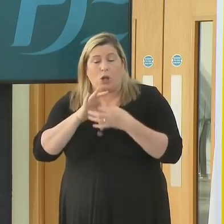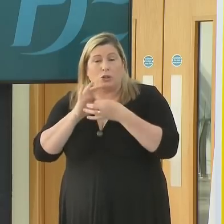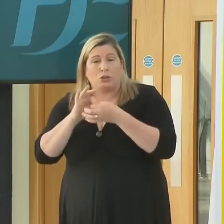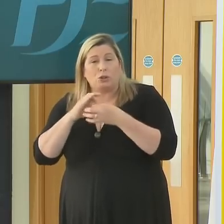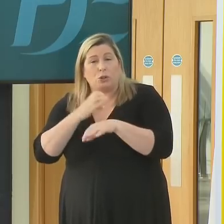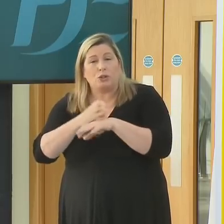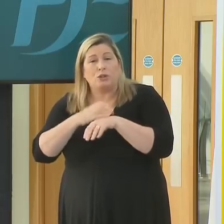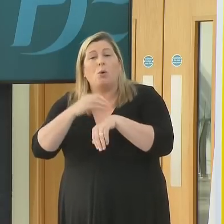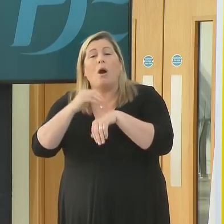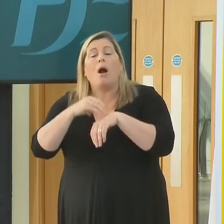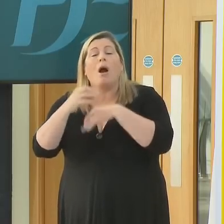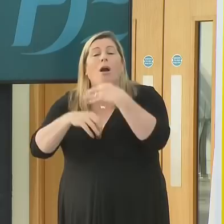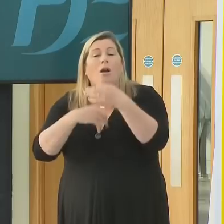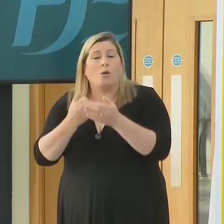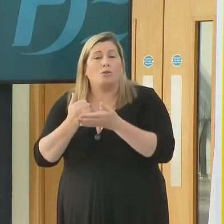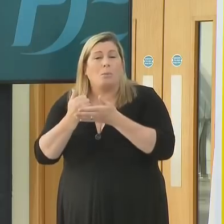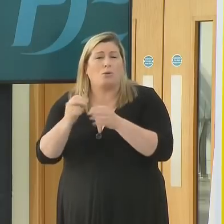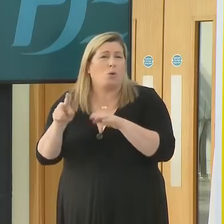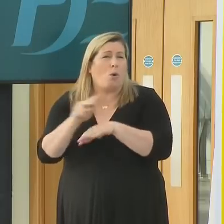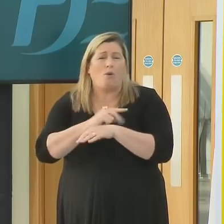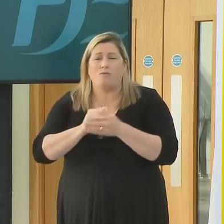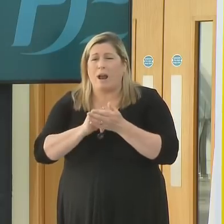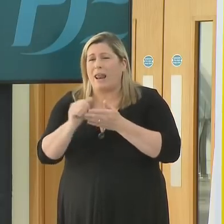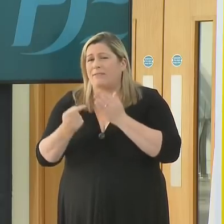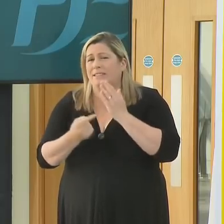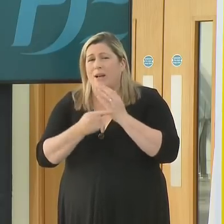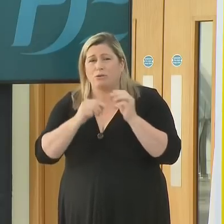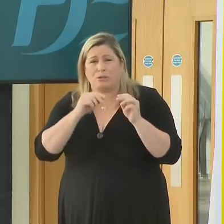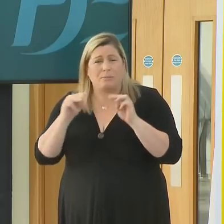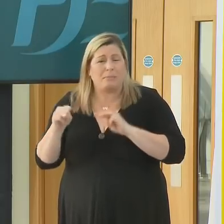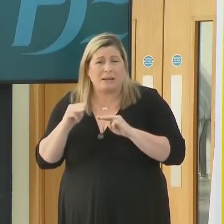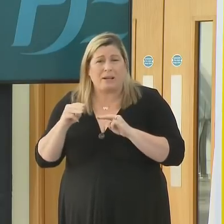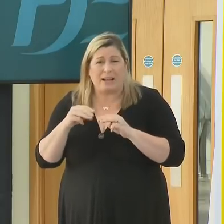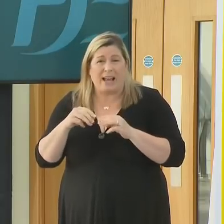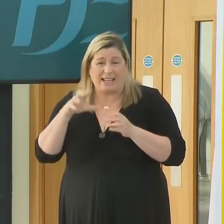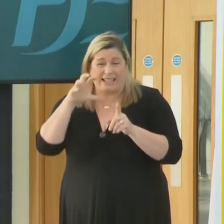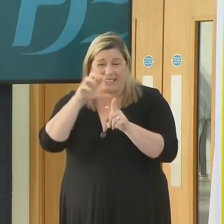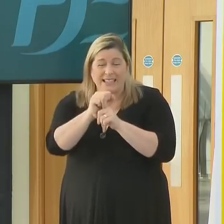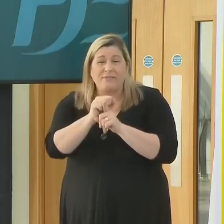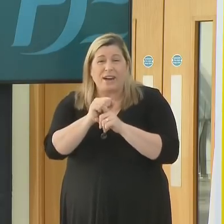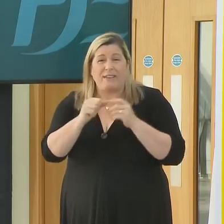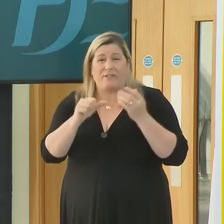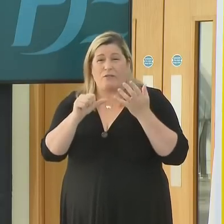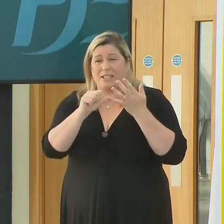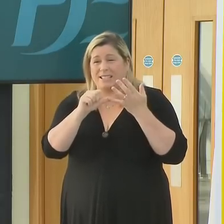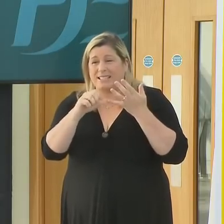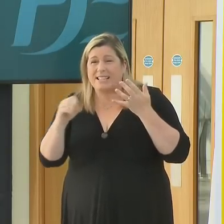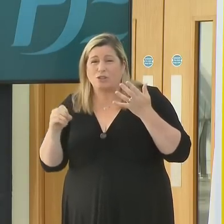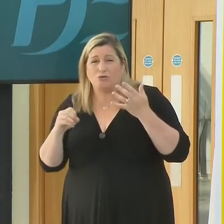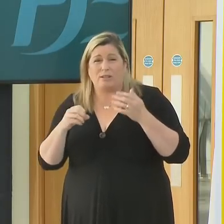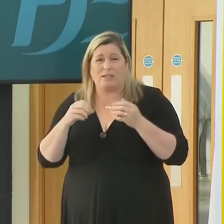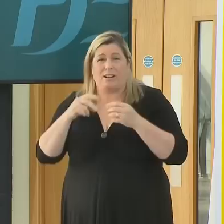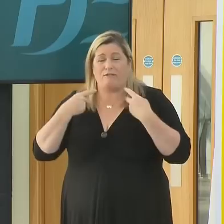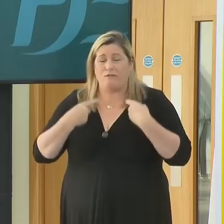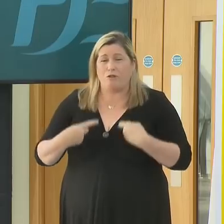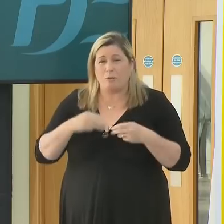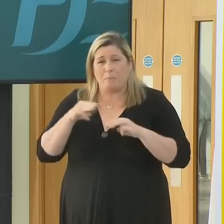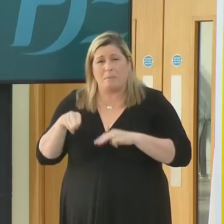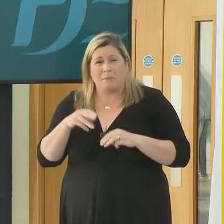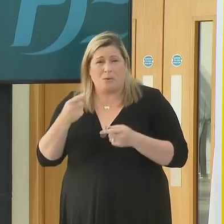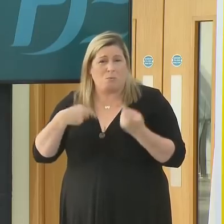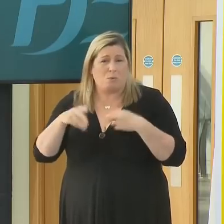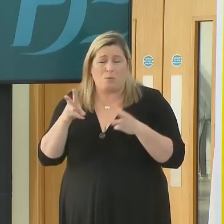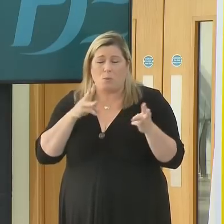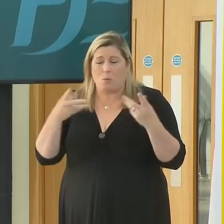ongoing supports to over 11,000 people and critically identifying over 600 vulnerable people that we have worked collaboratively with in